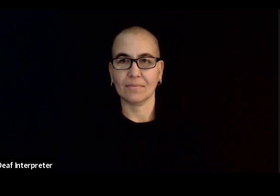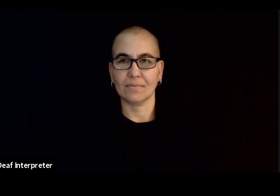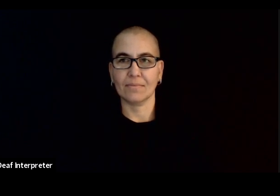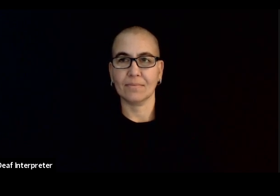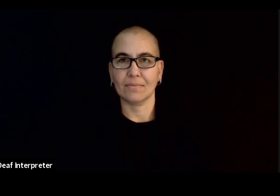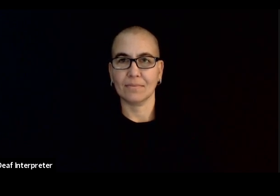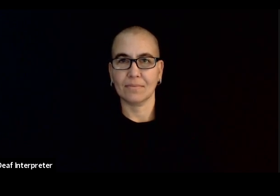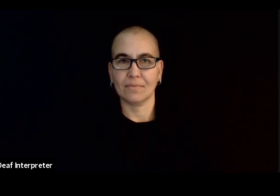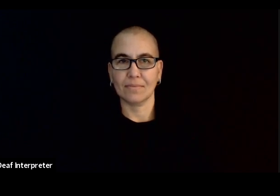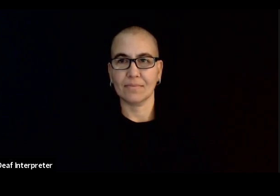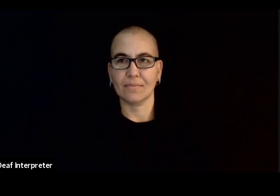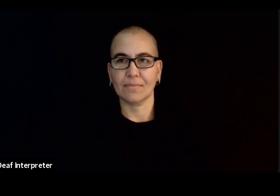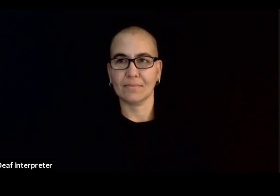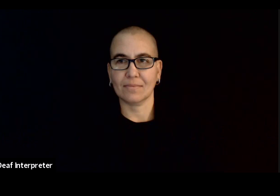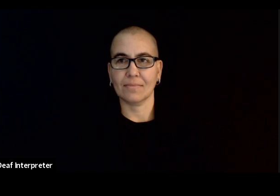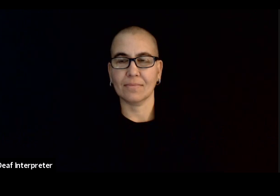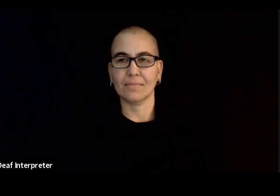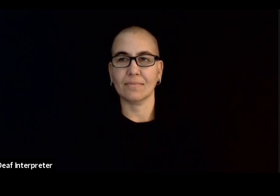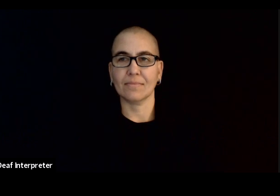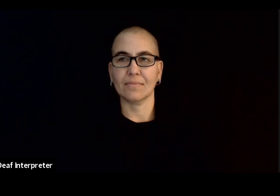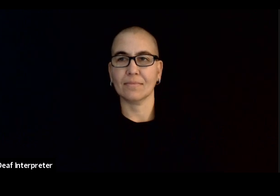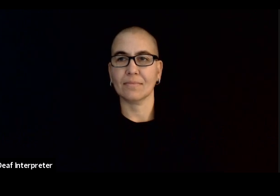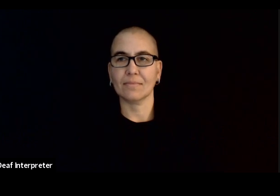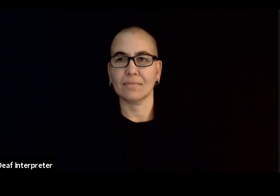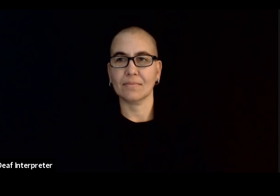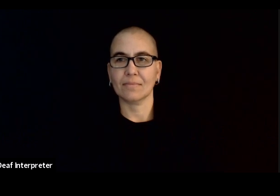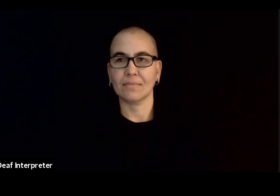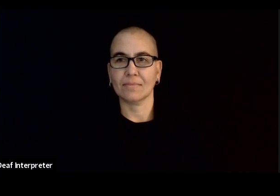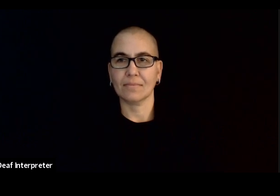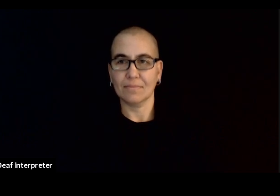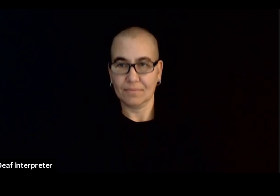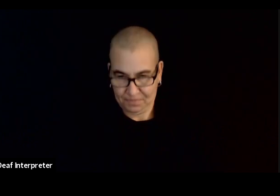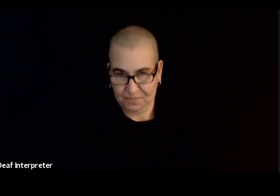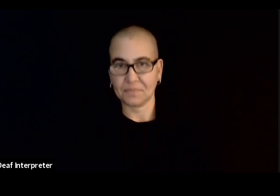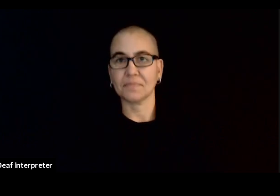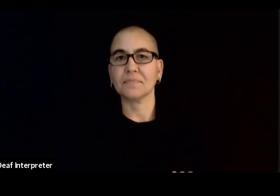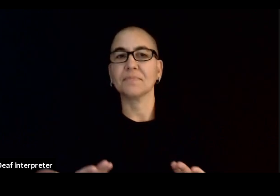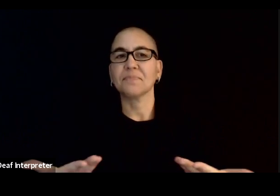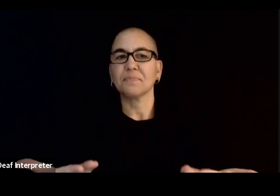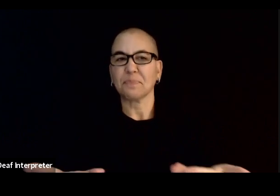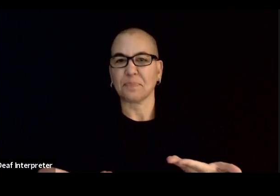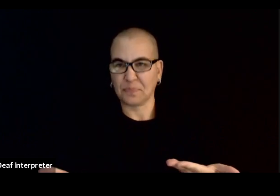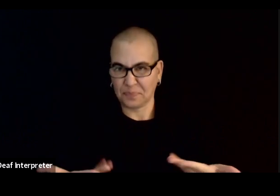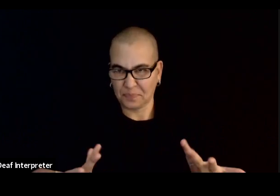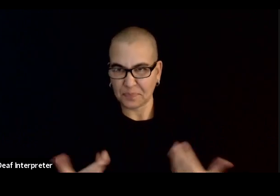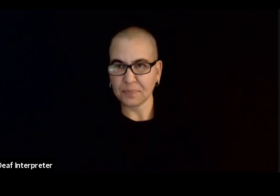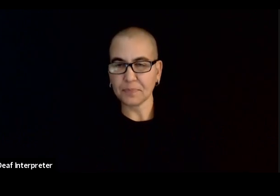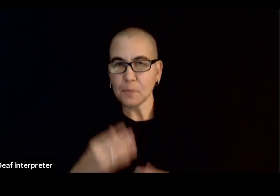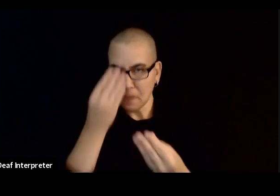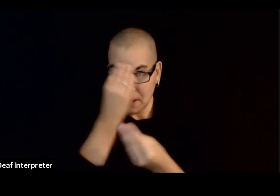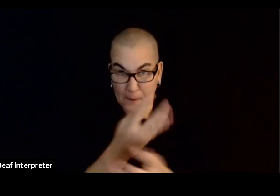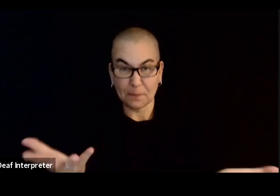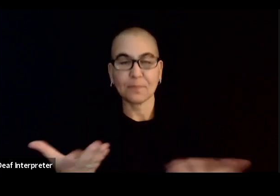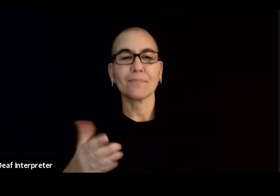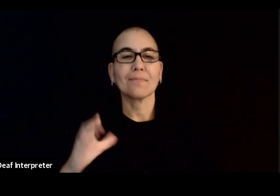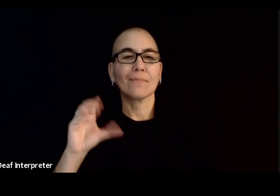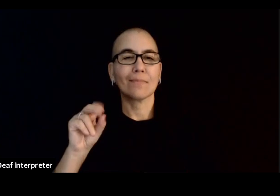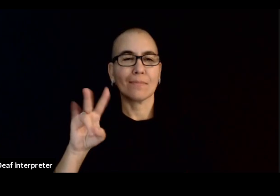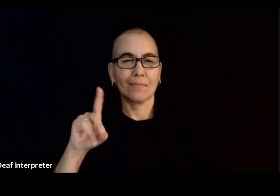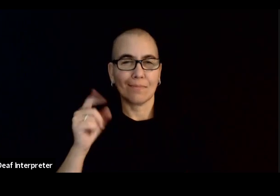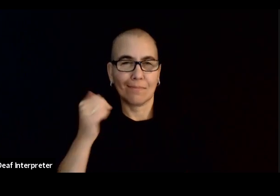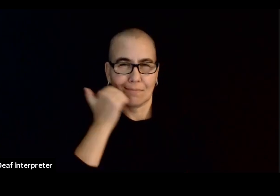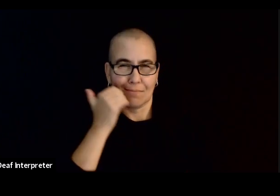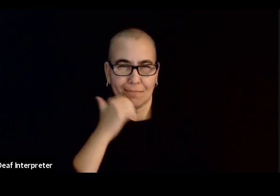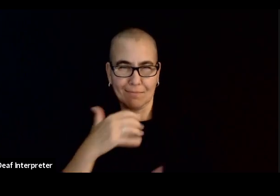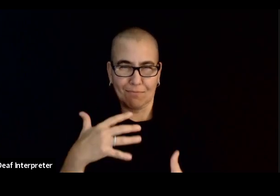health officials are giving us an update on COVID-19. Let's hear what they have to say. This is being recorded. And now I would like to hand the